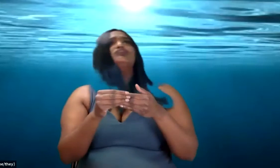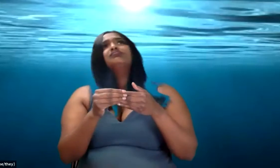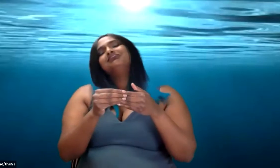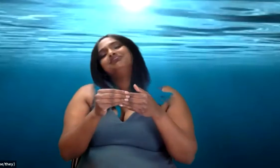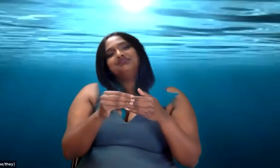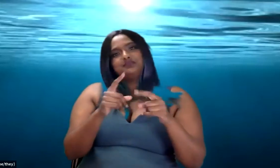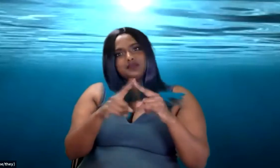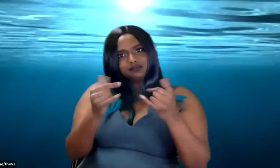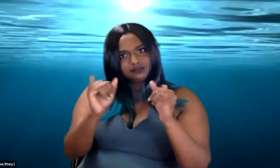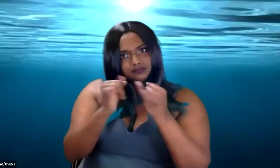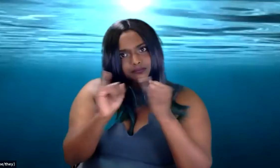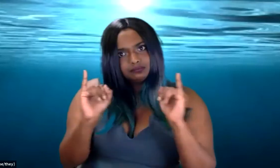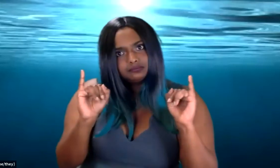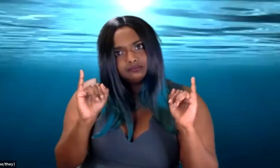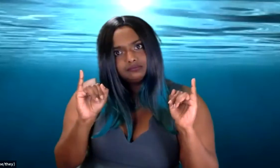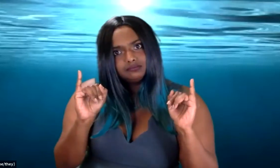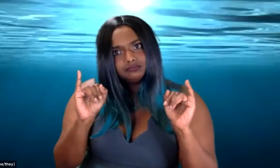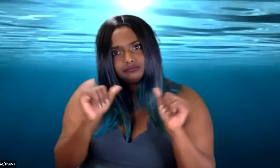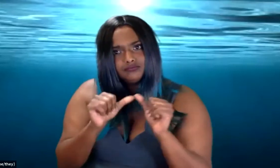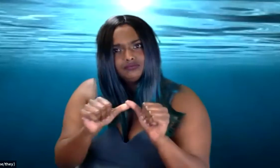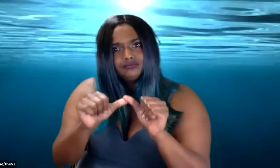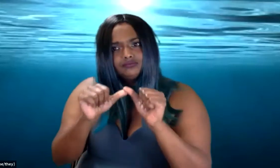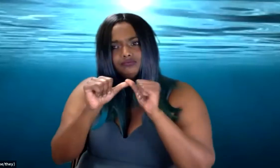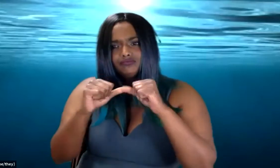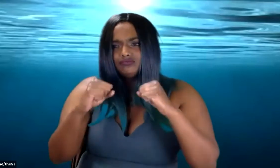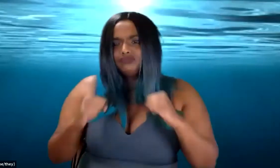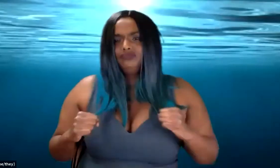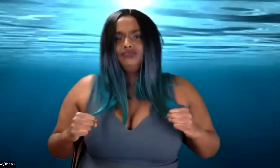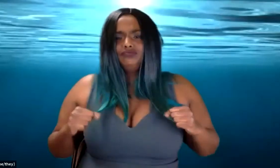Malleable, but independent.